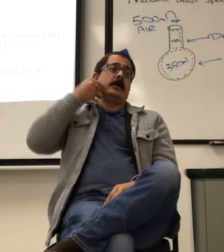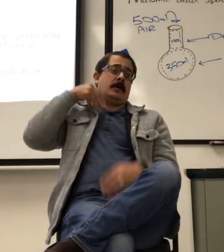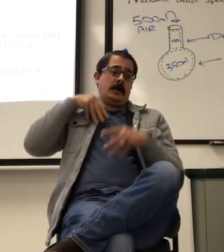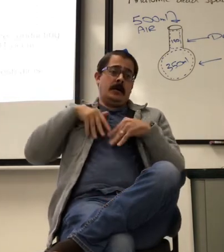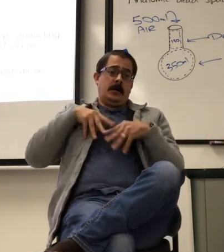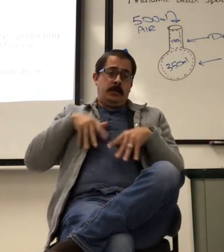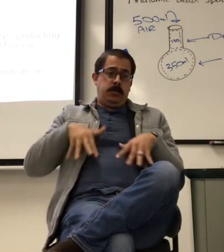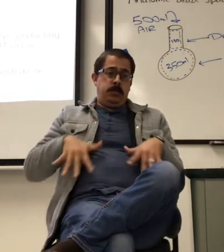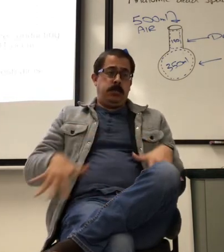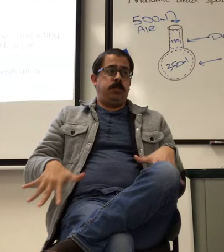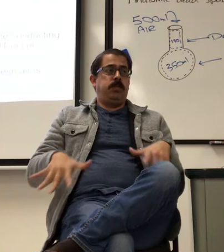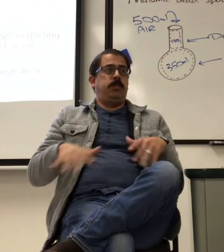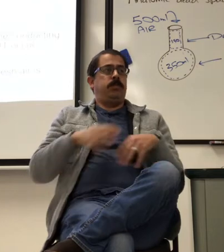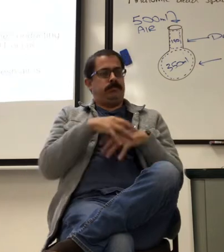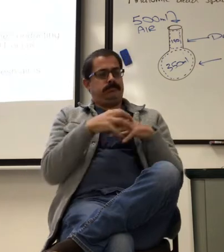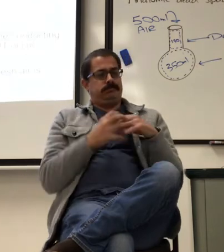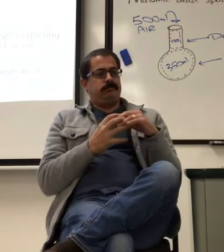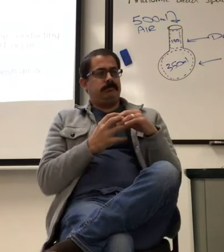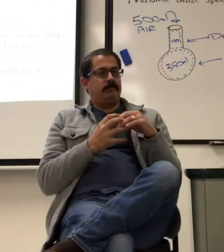sub A with that little dot over it.